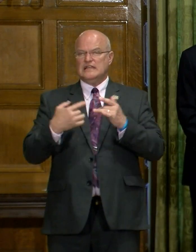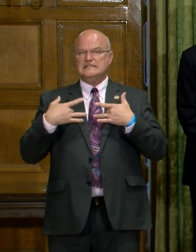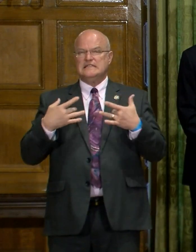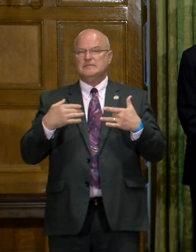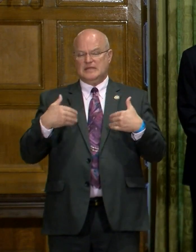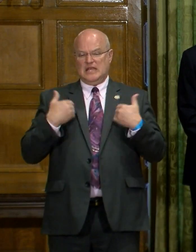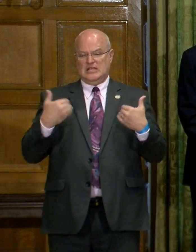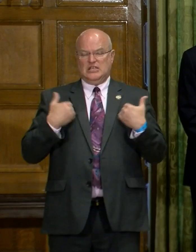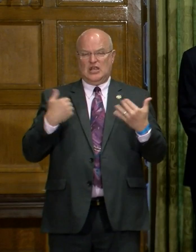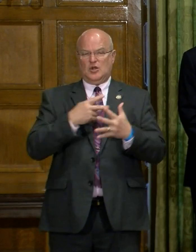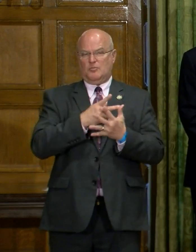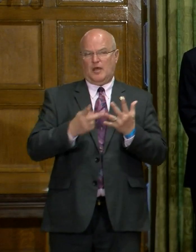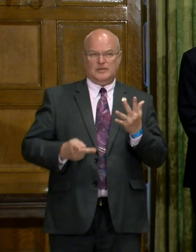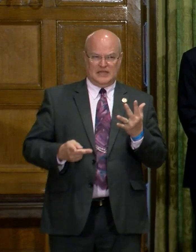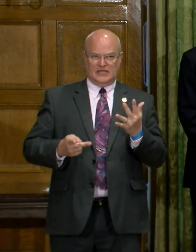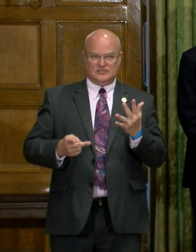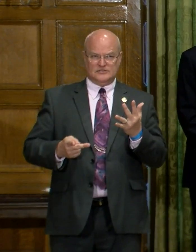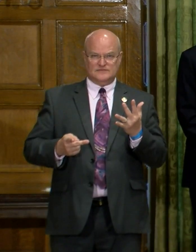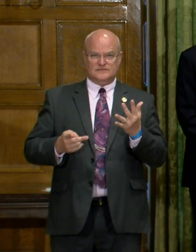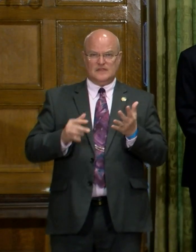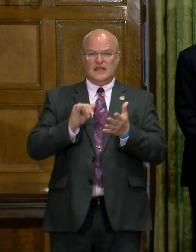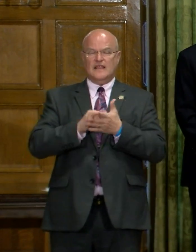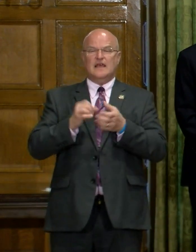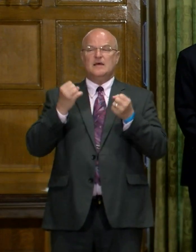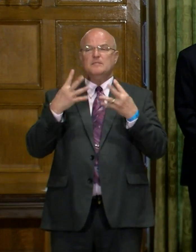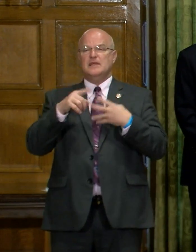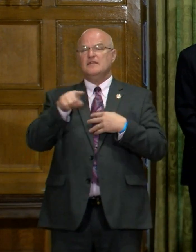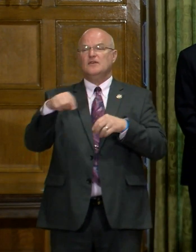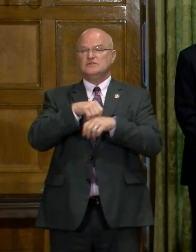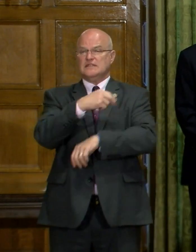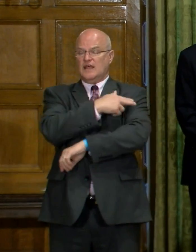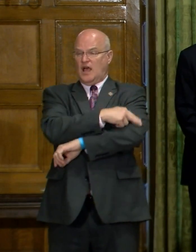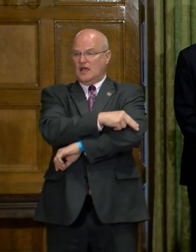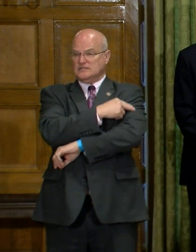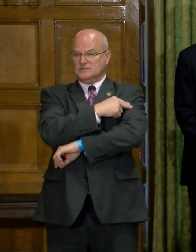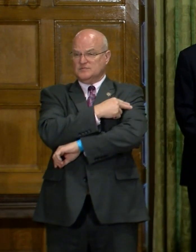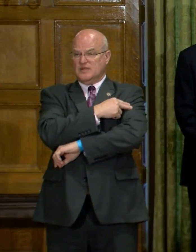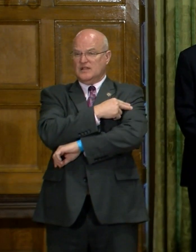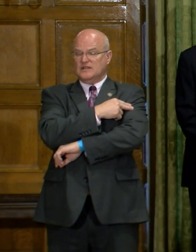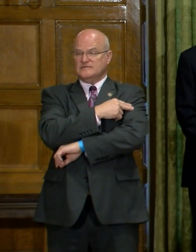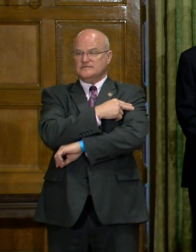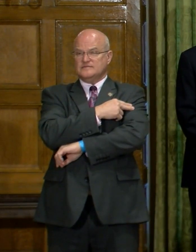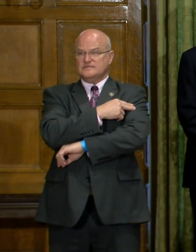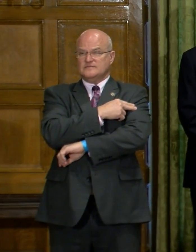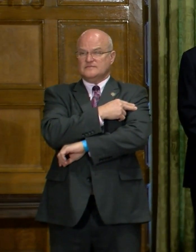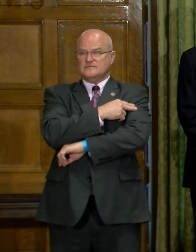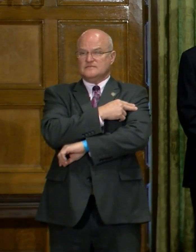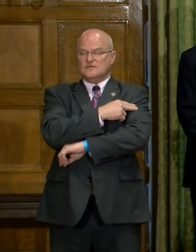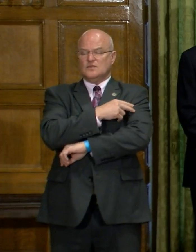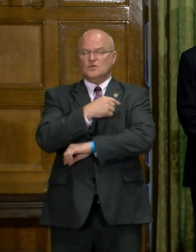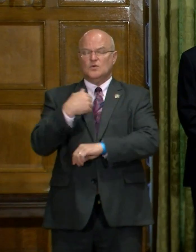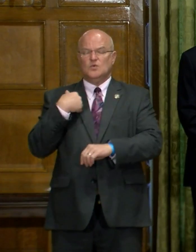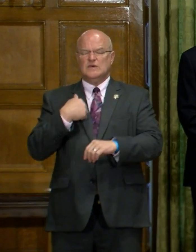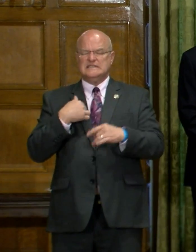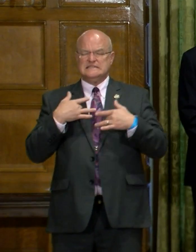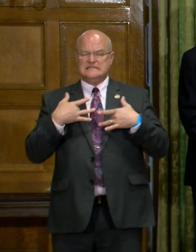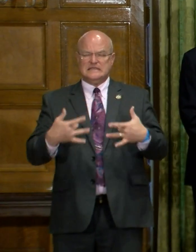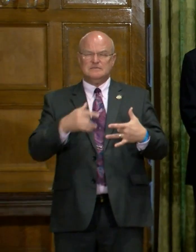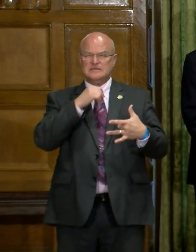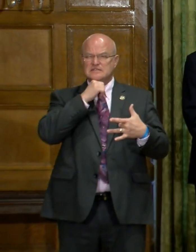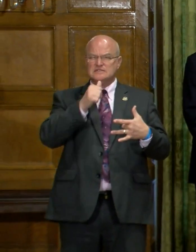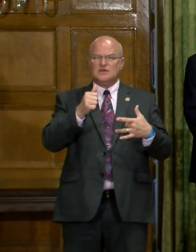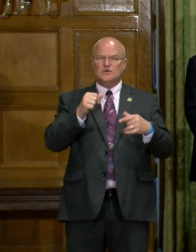to be a younger population than many of those who are hospitalized. We typically do not